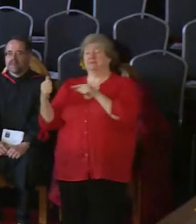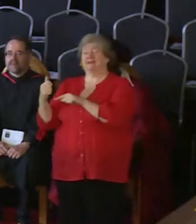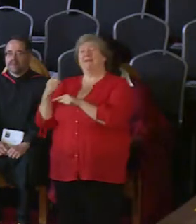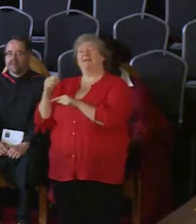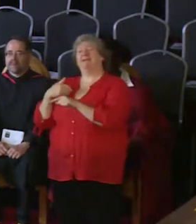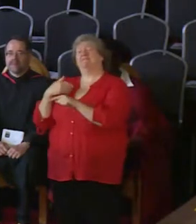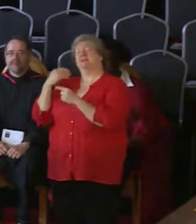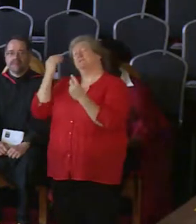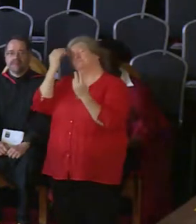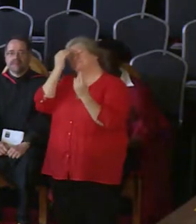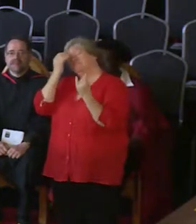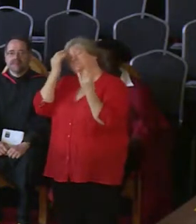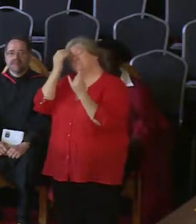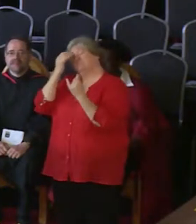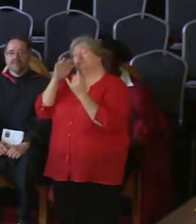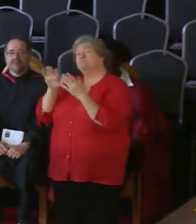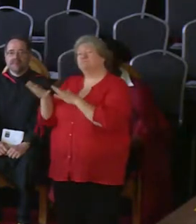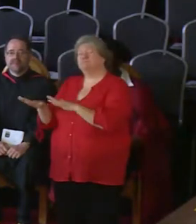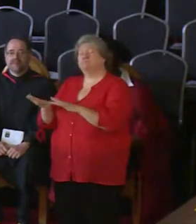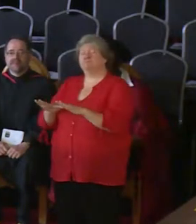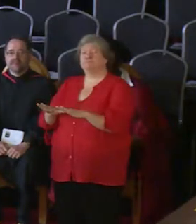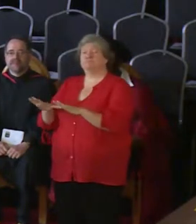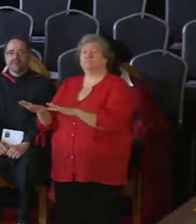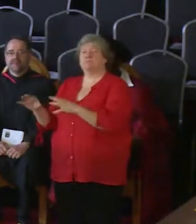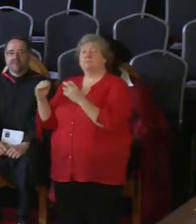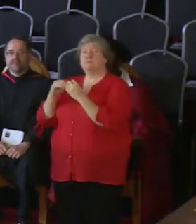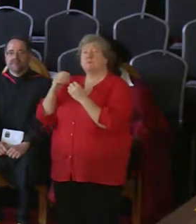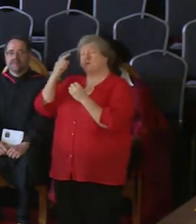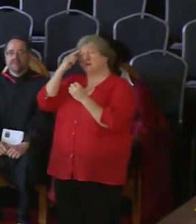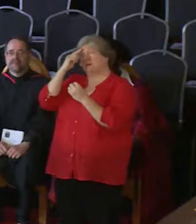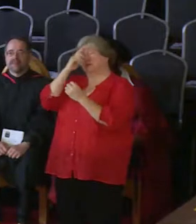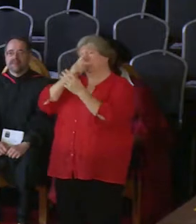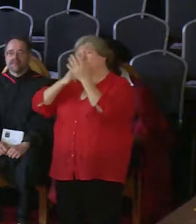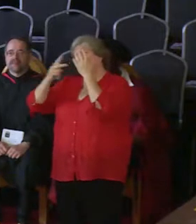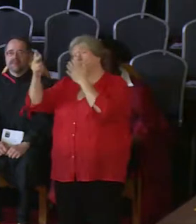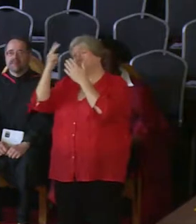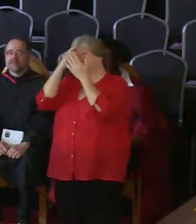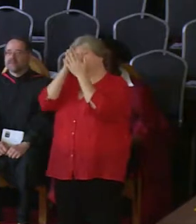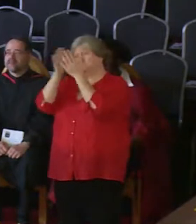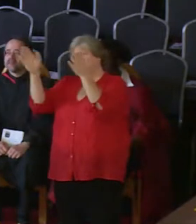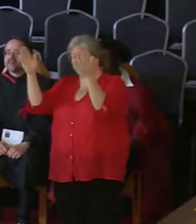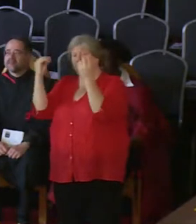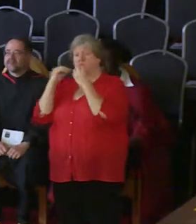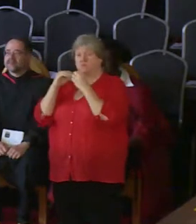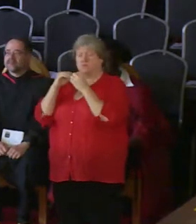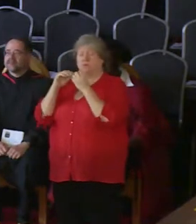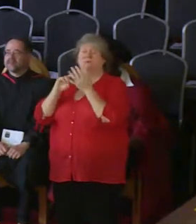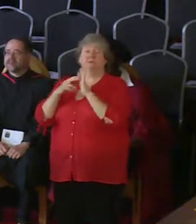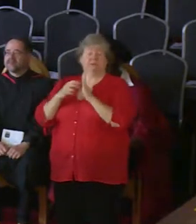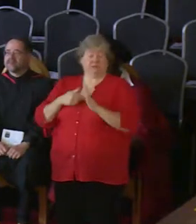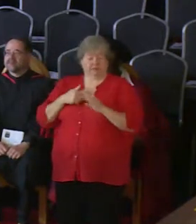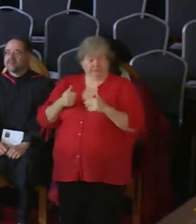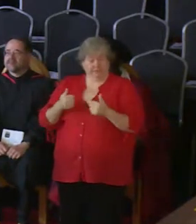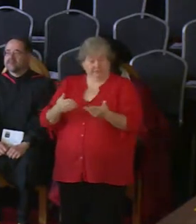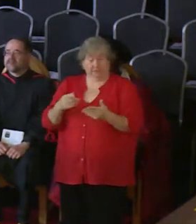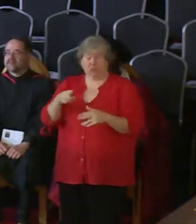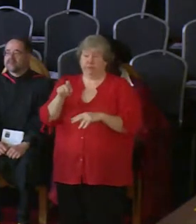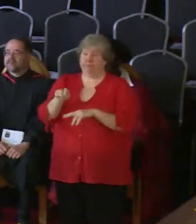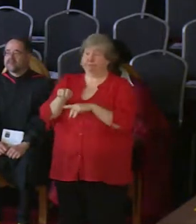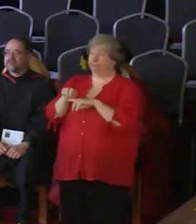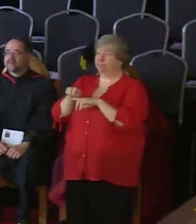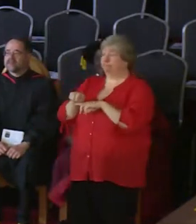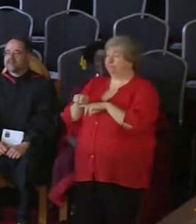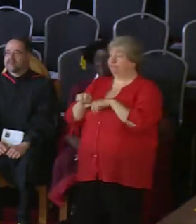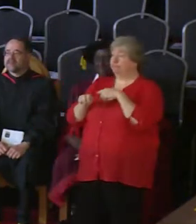reflective thinking or slow thinking, which takes a more strategic view, a broader view. Not that I'm suggesting that you think